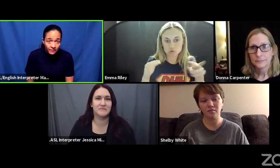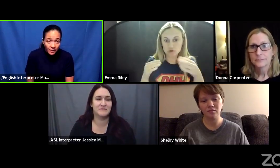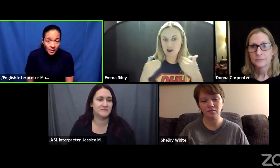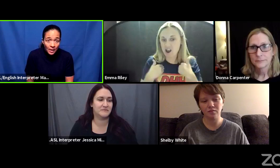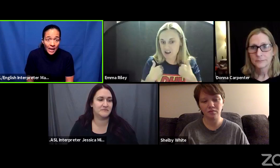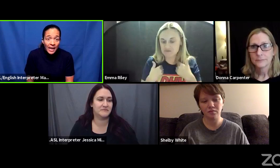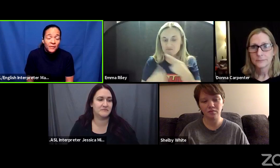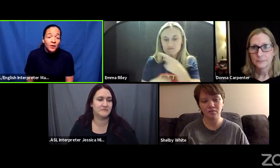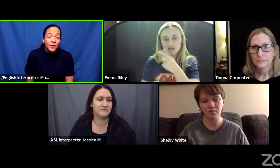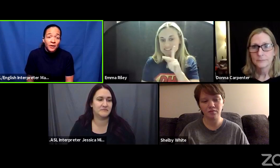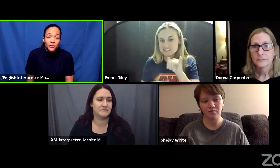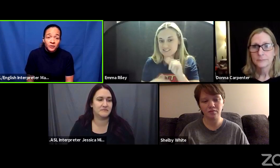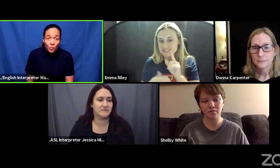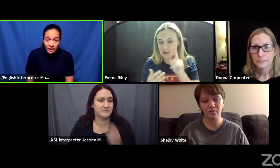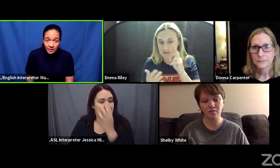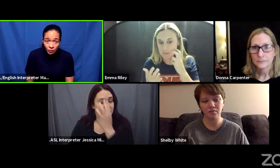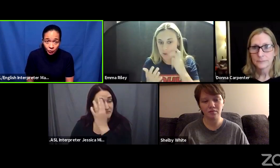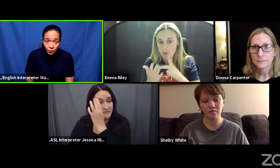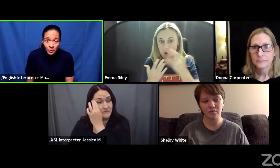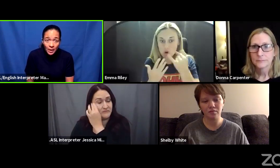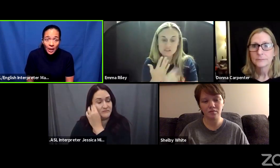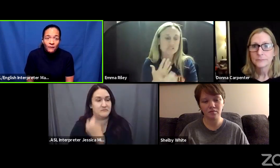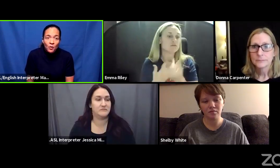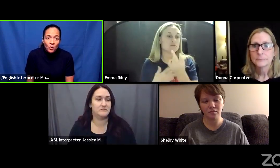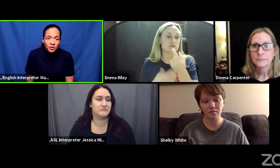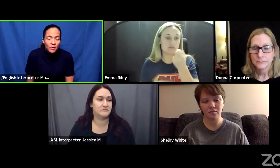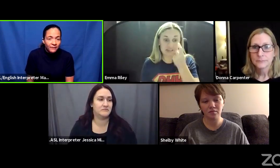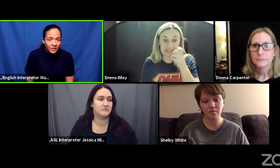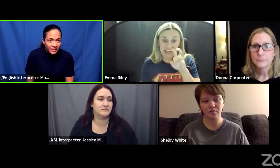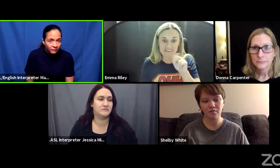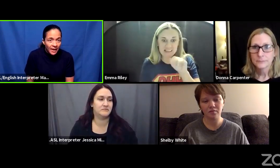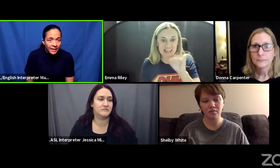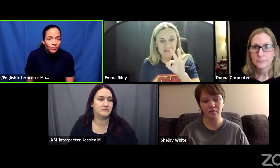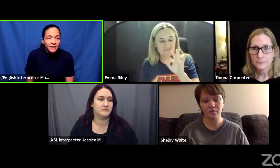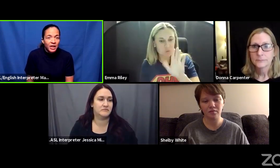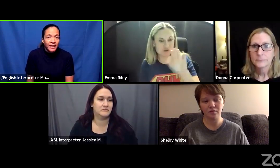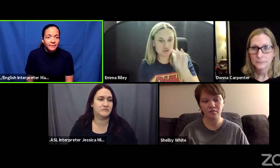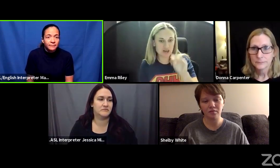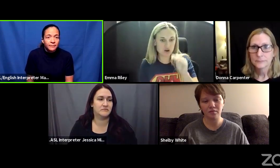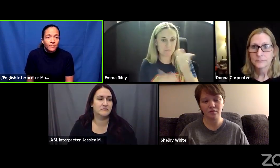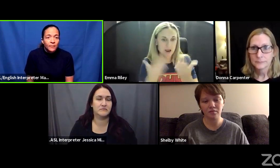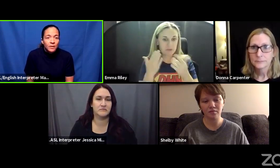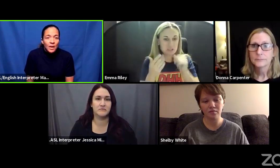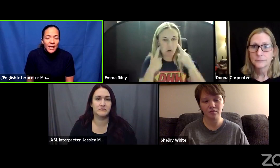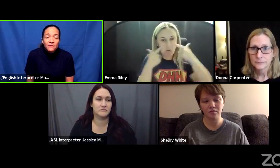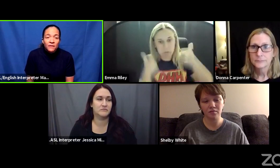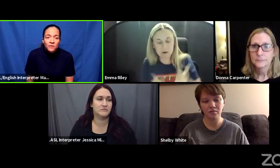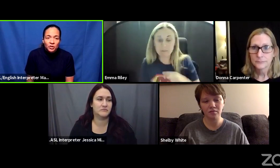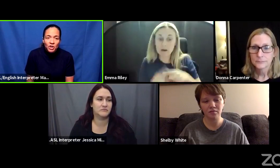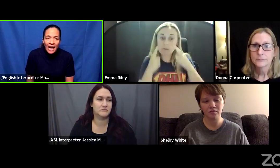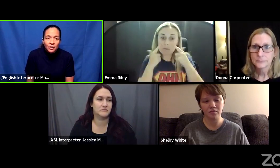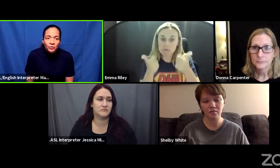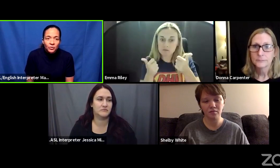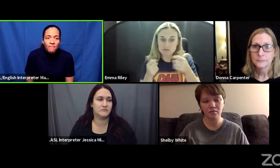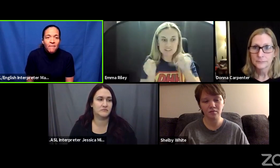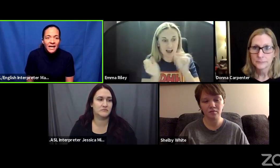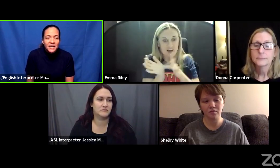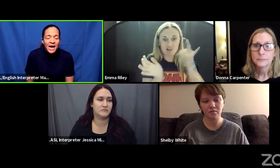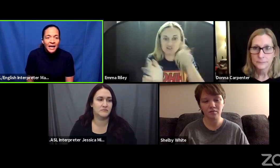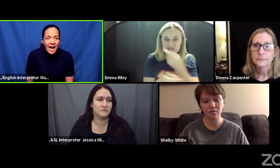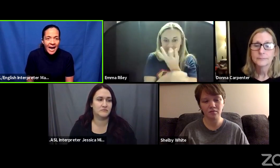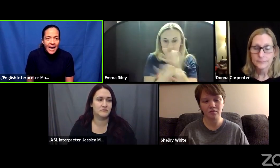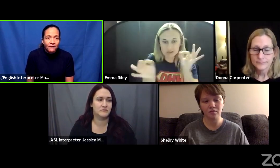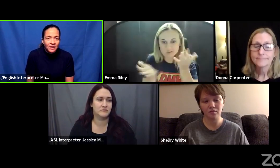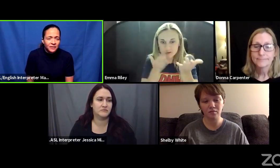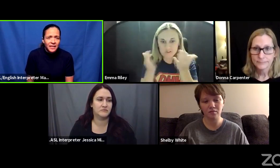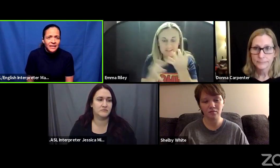Kentucky and they're under 22, of course, you have the Deaf Blind Project. Even if your child may